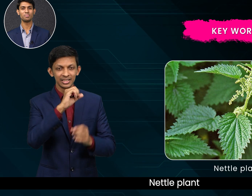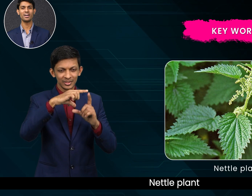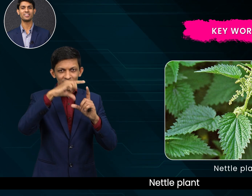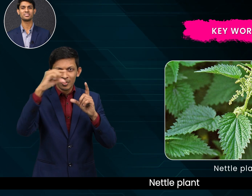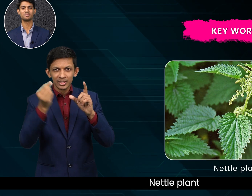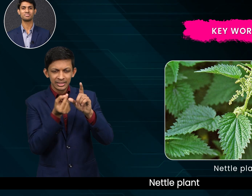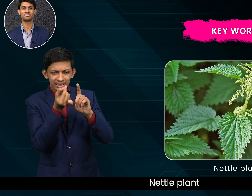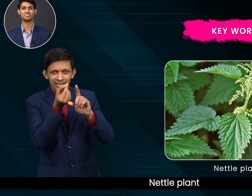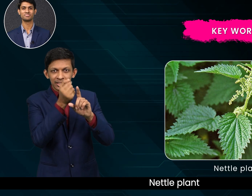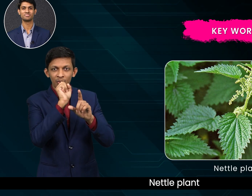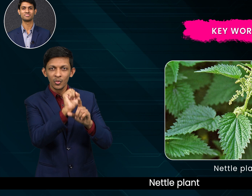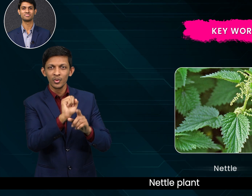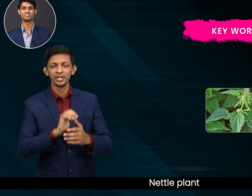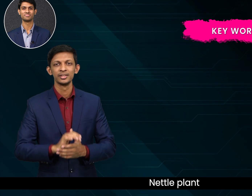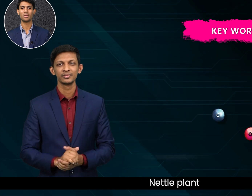nettle plant,